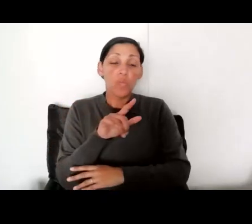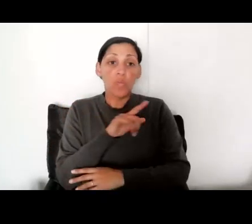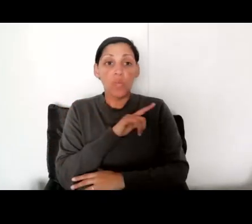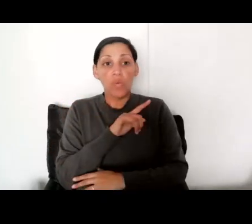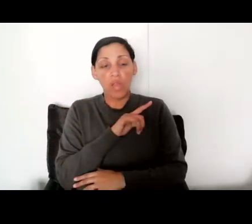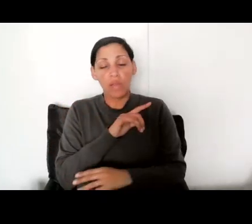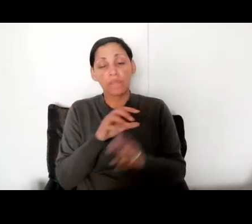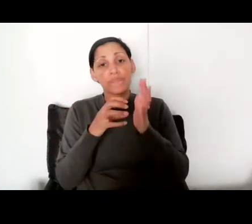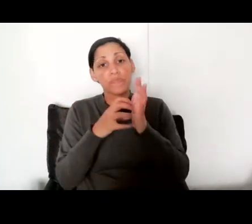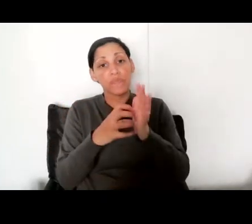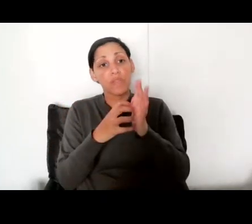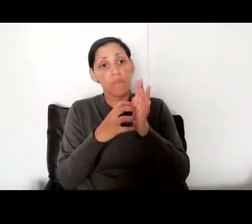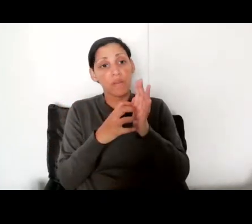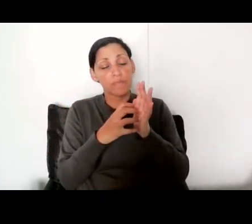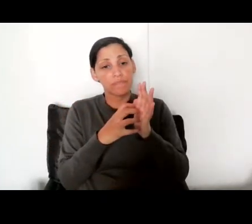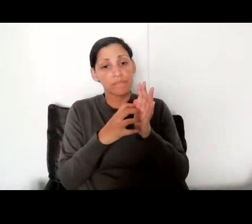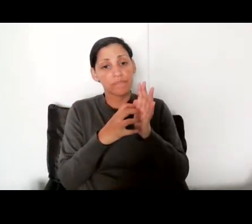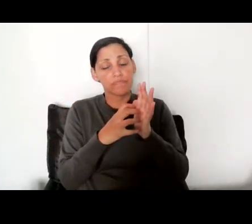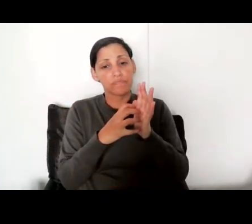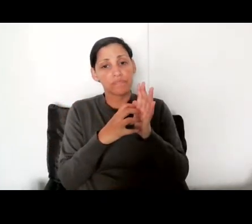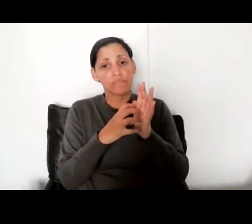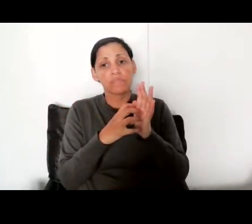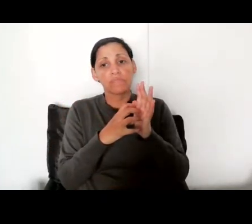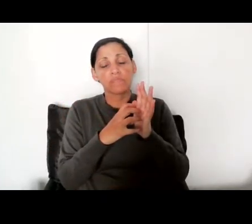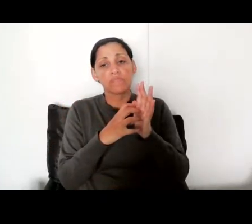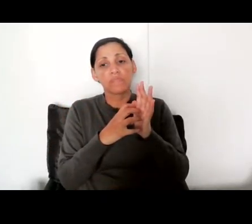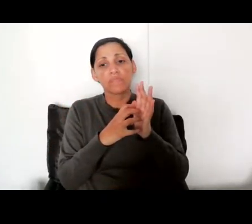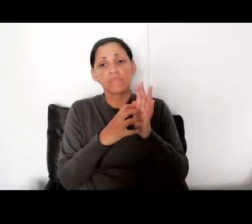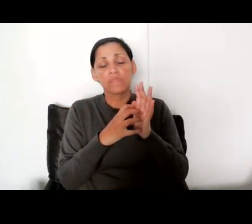a person who is